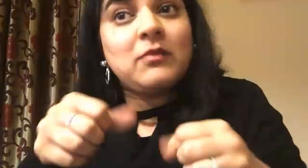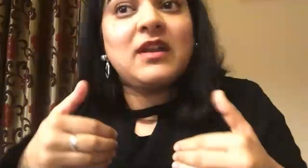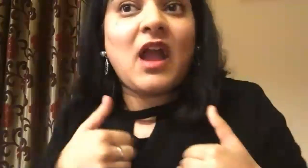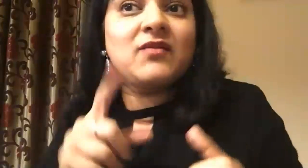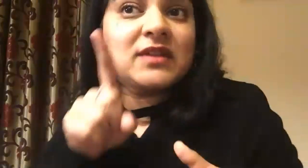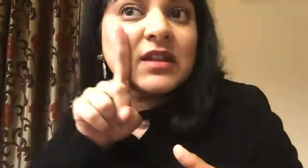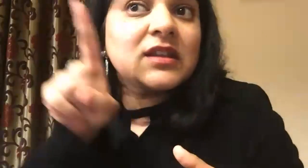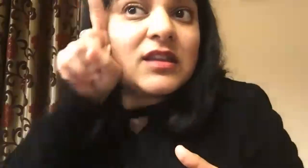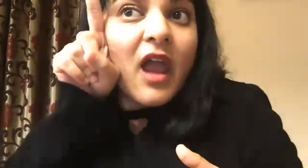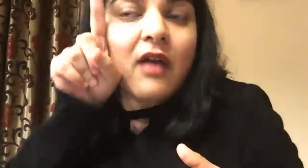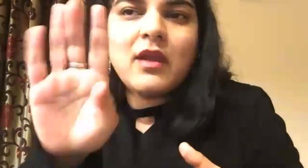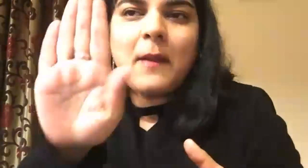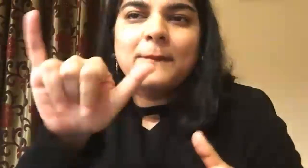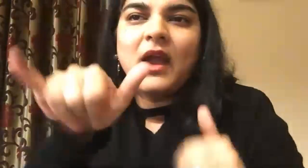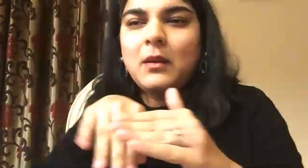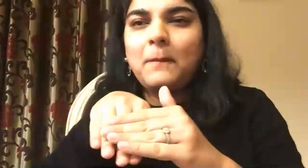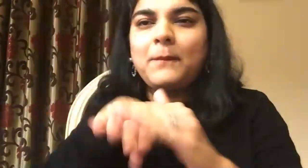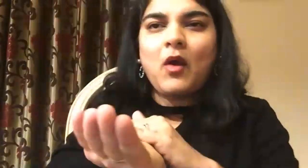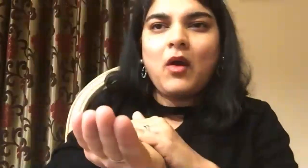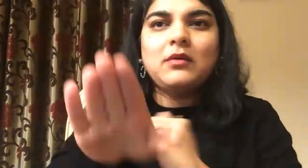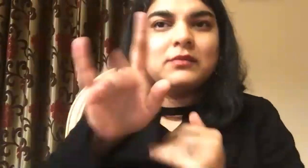Galaxy J3 Prime has joined the meeting.